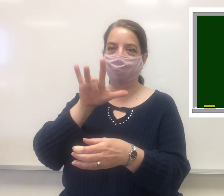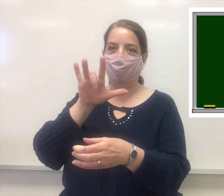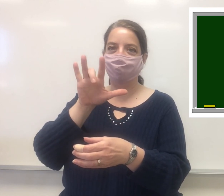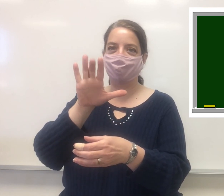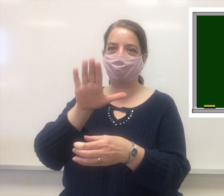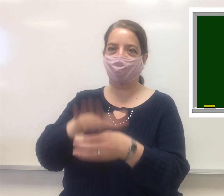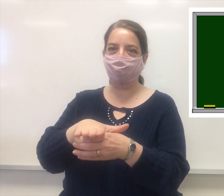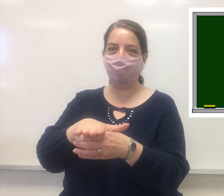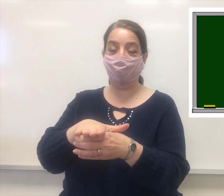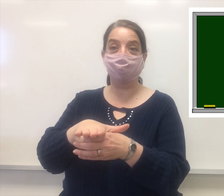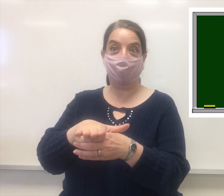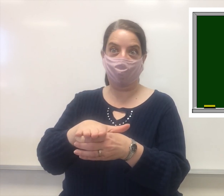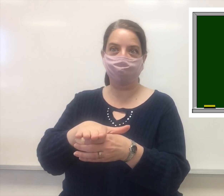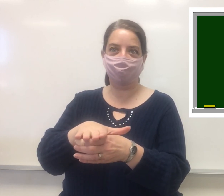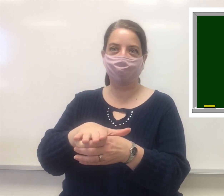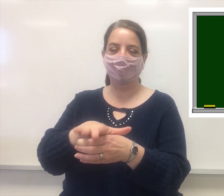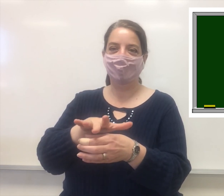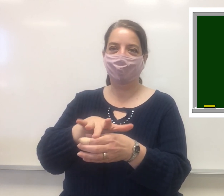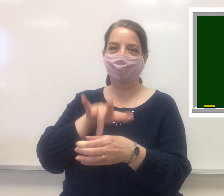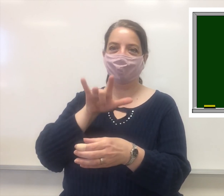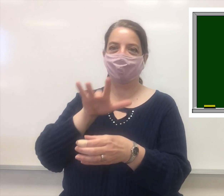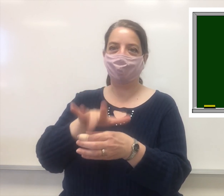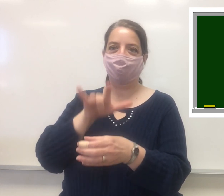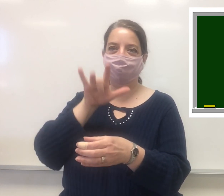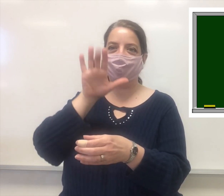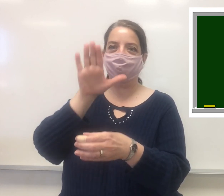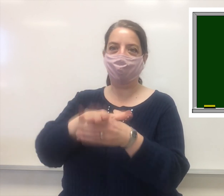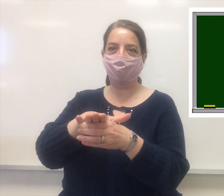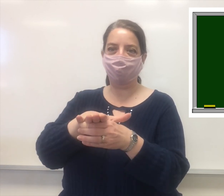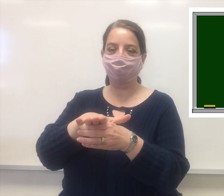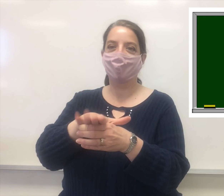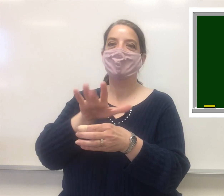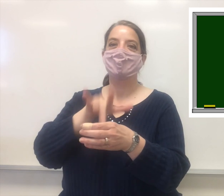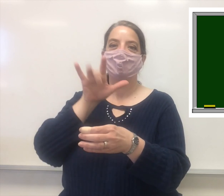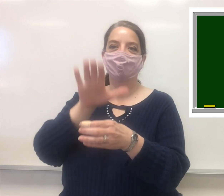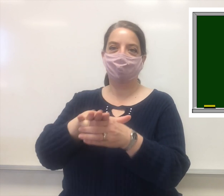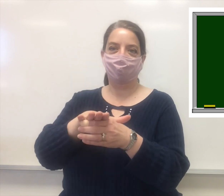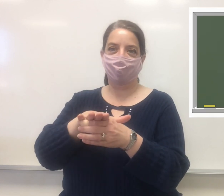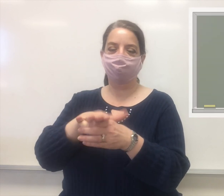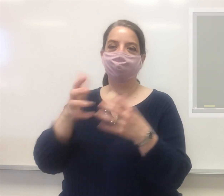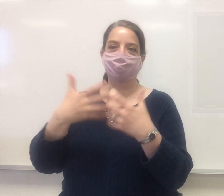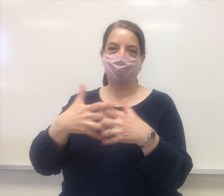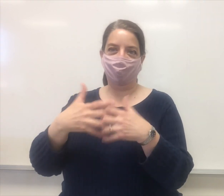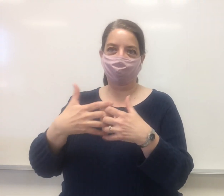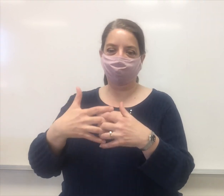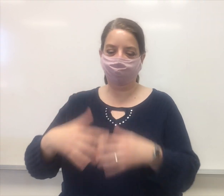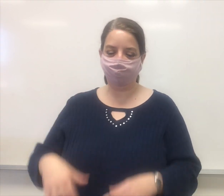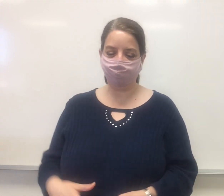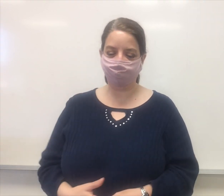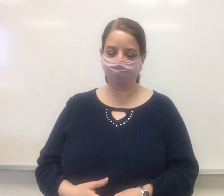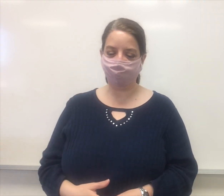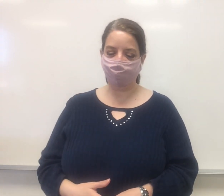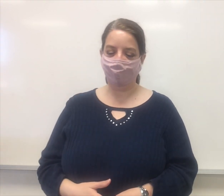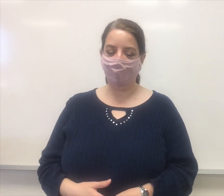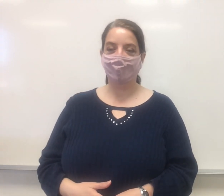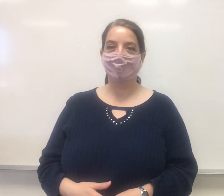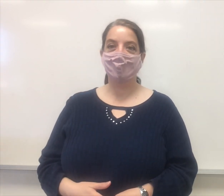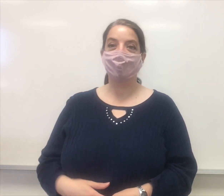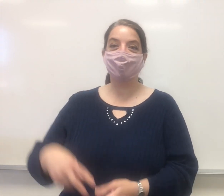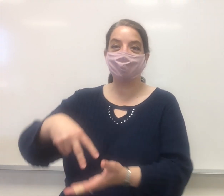pops the top and then it pops, right? So you pop the top and then pop. Soda machine. We also have